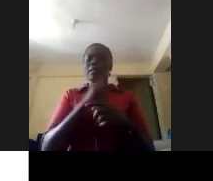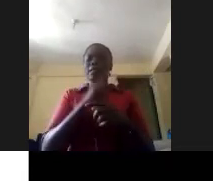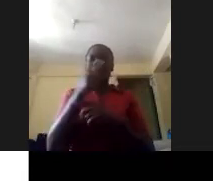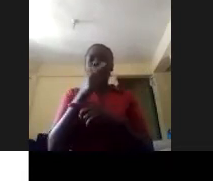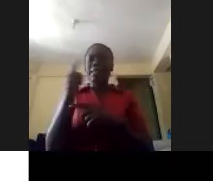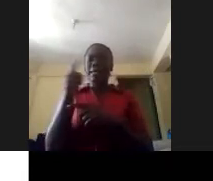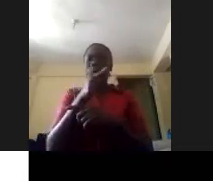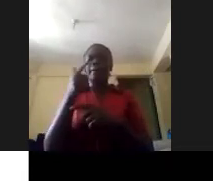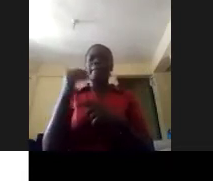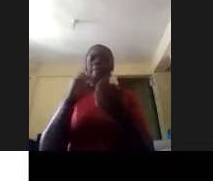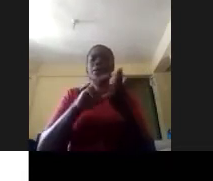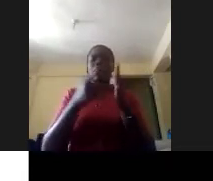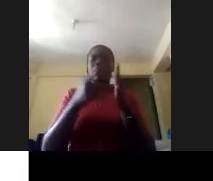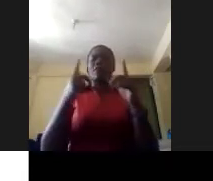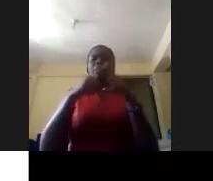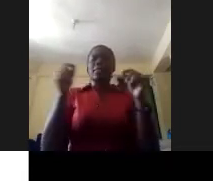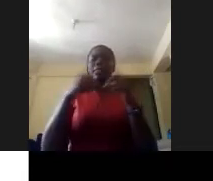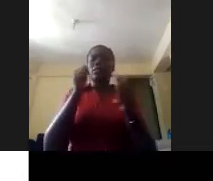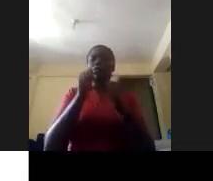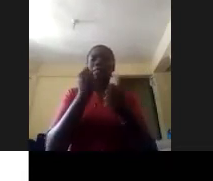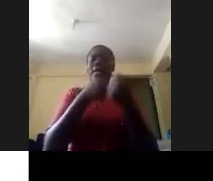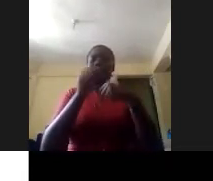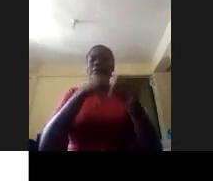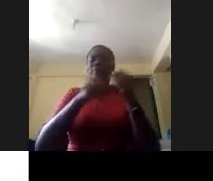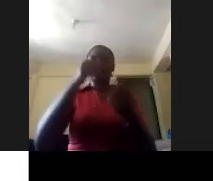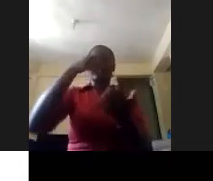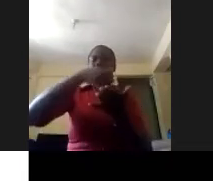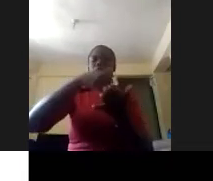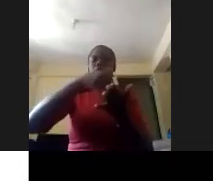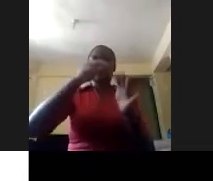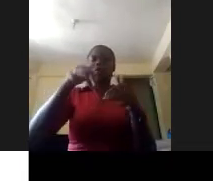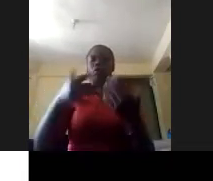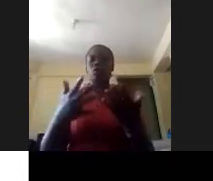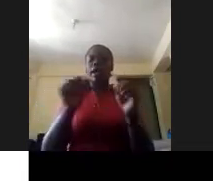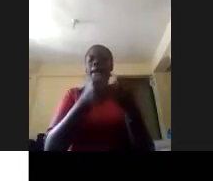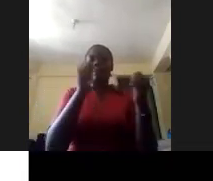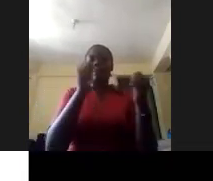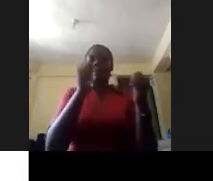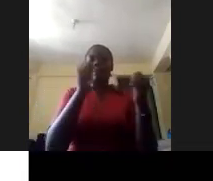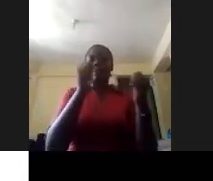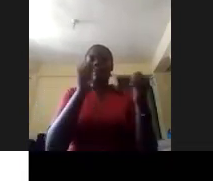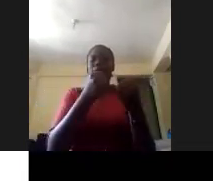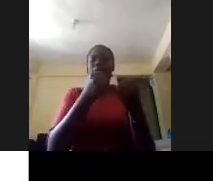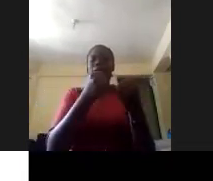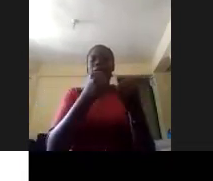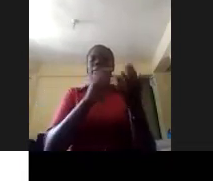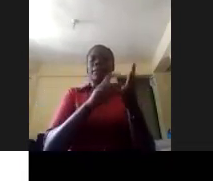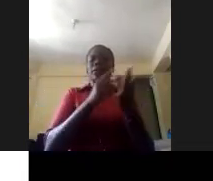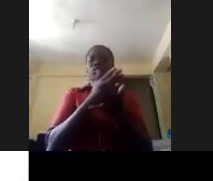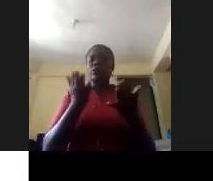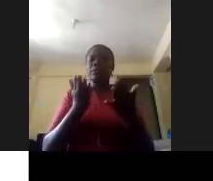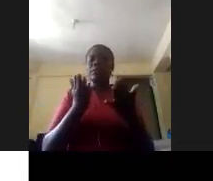There are messages that actively engage or encourage violence. So pro-violence messages from